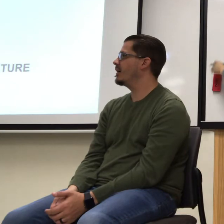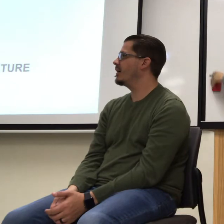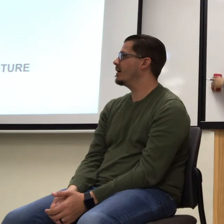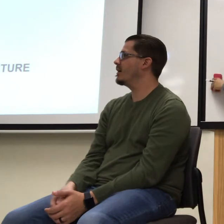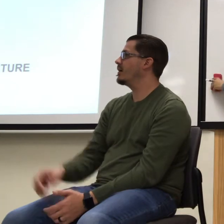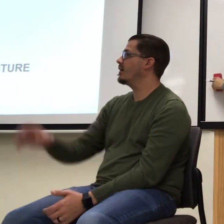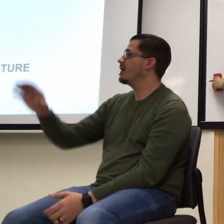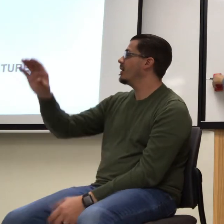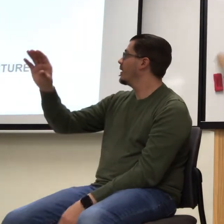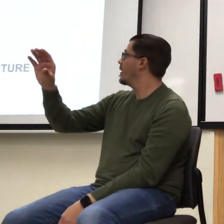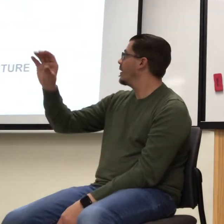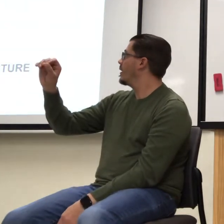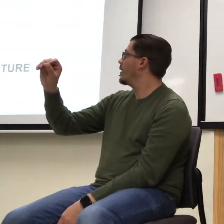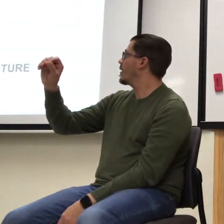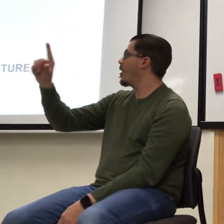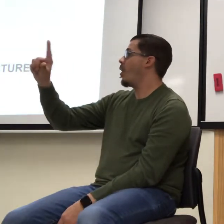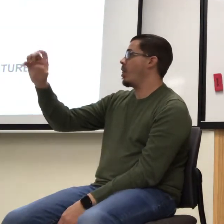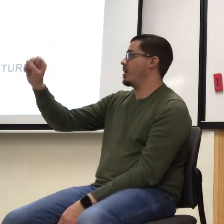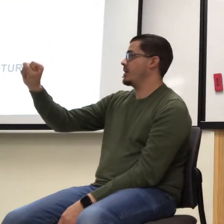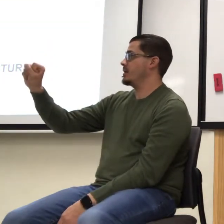Colles wrist fracture.